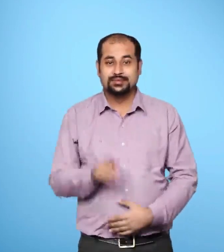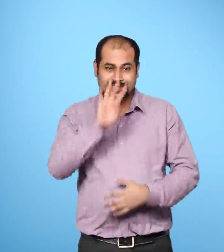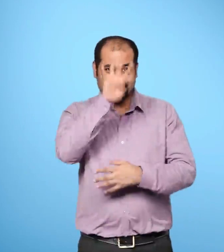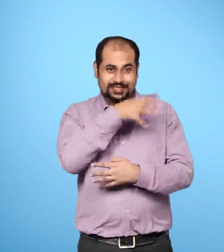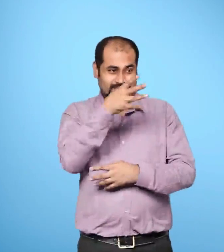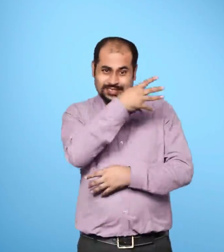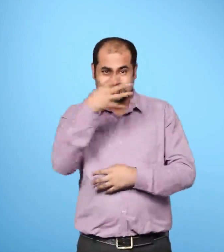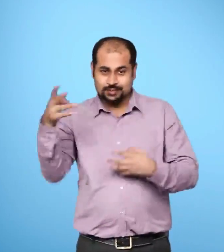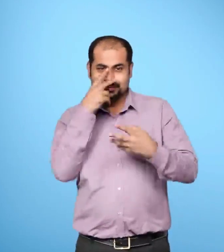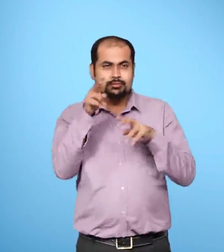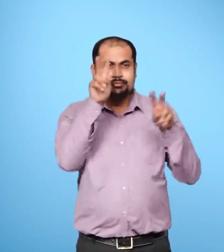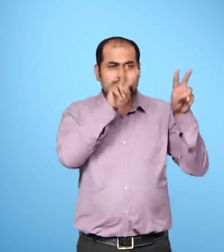Let's begin reading this page.